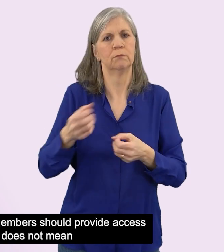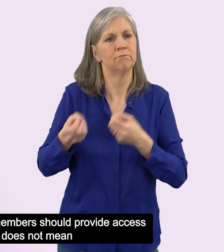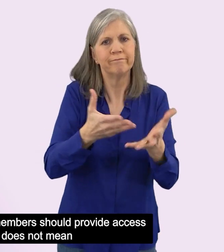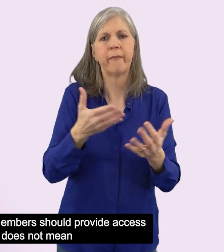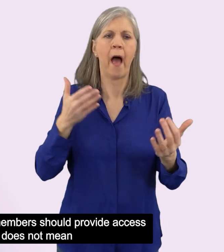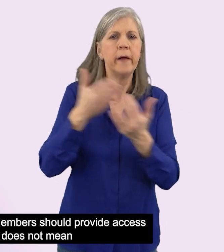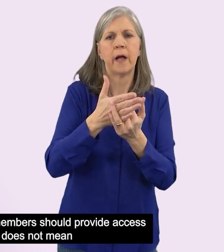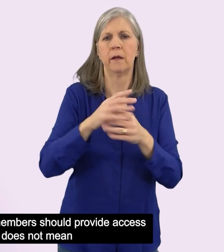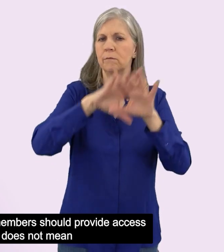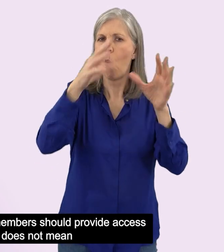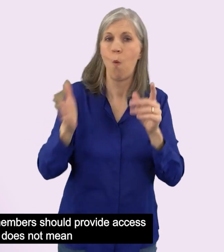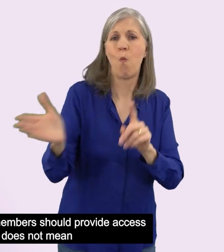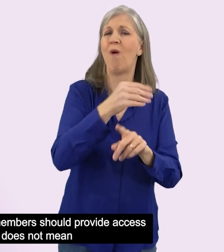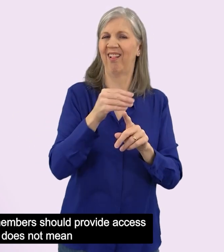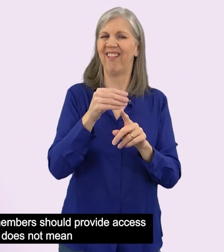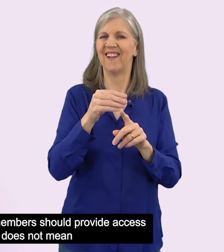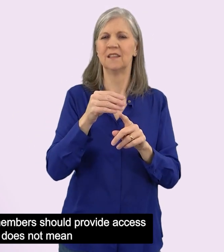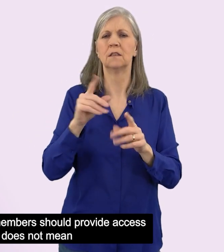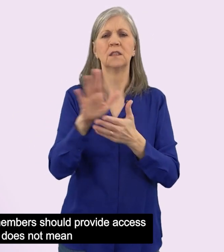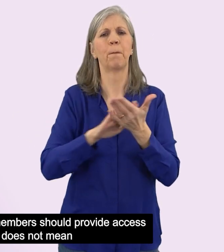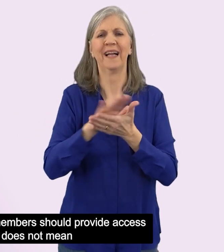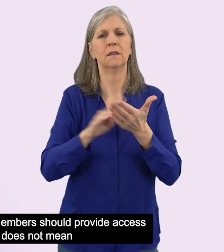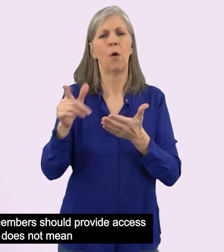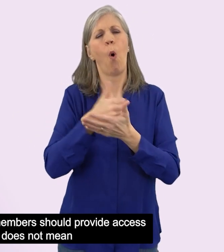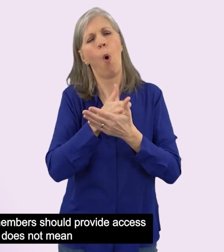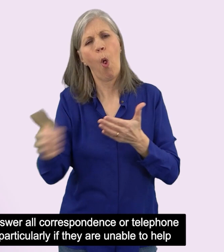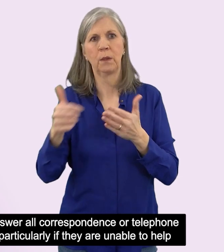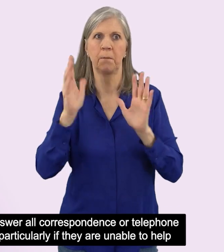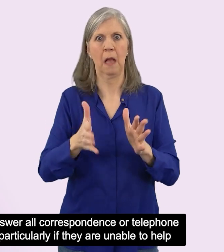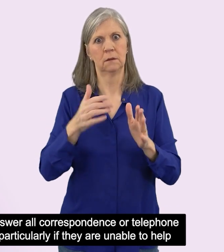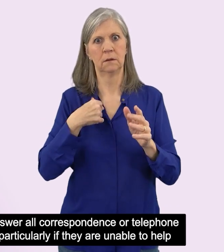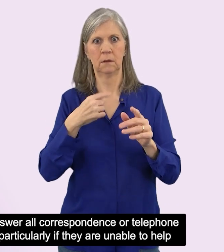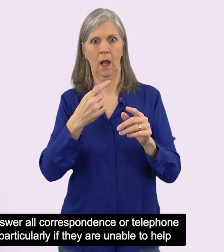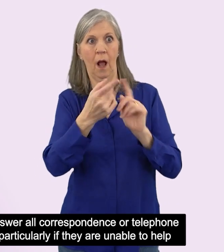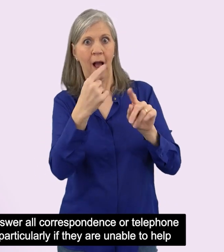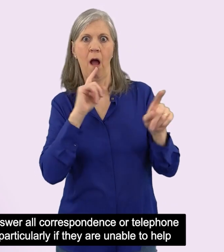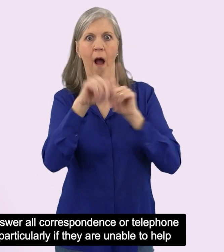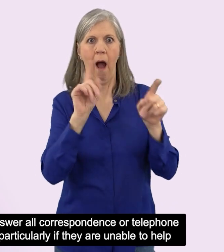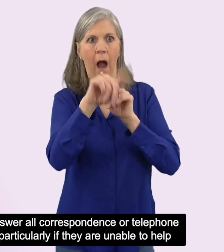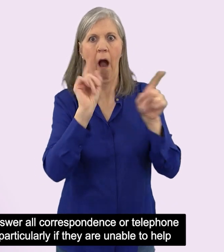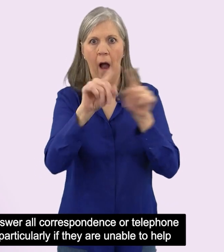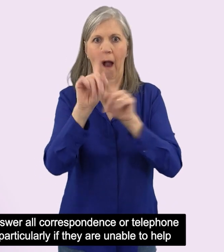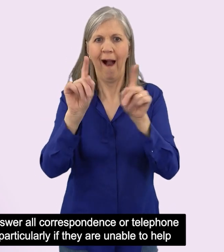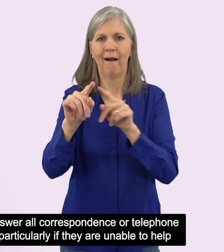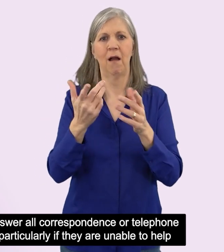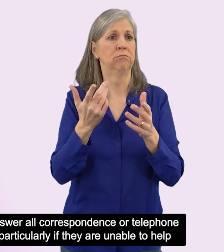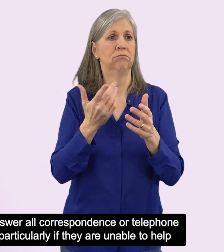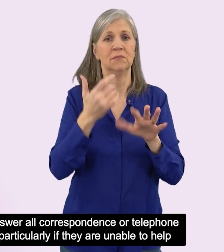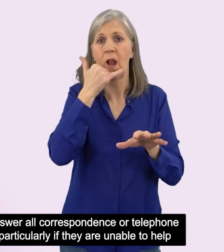10.3. The fact that members should provide access to all does not mean they always have to answer all correspondence or telephone calls from a service